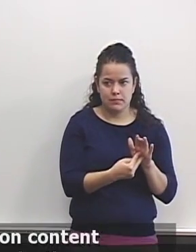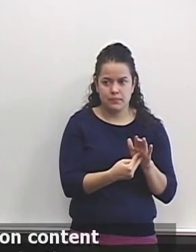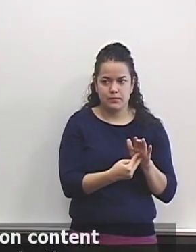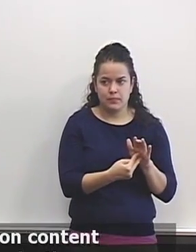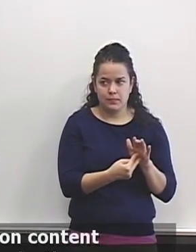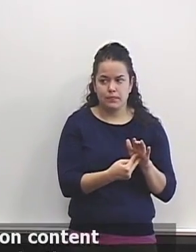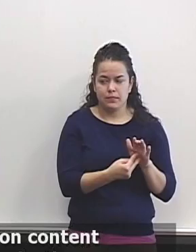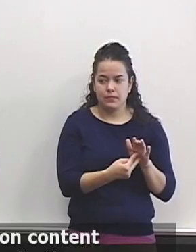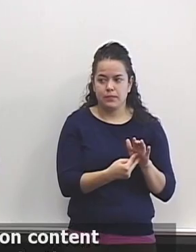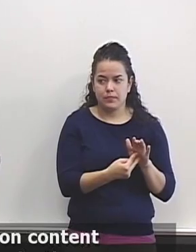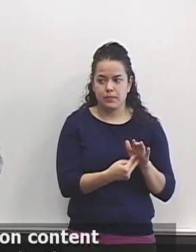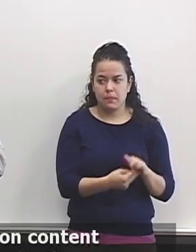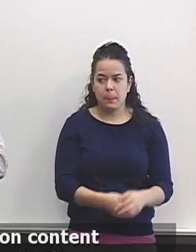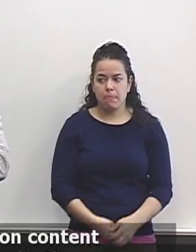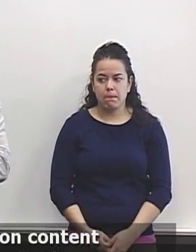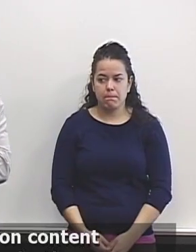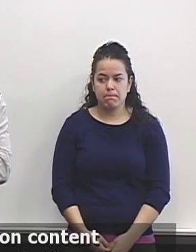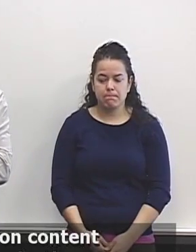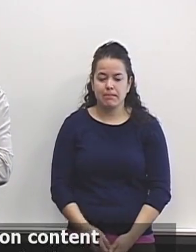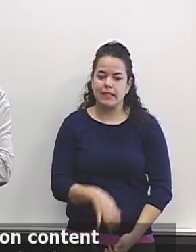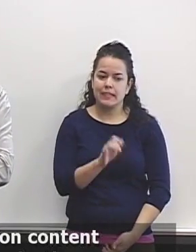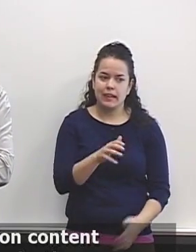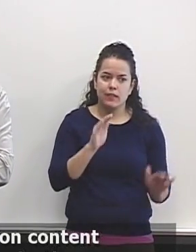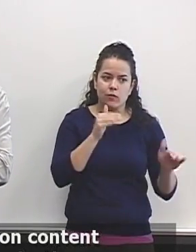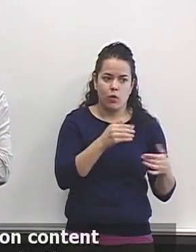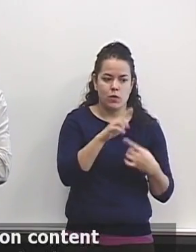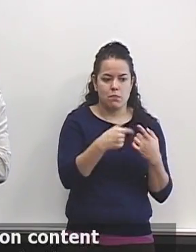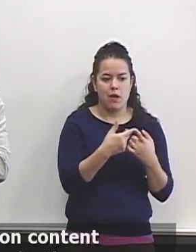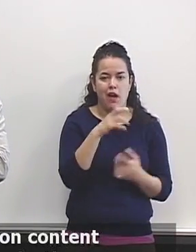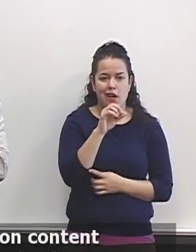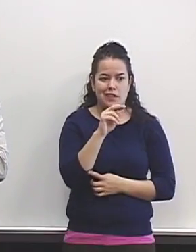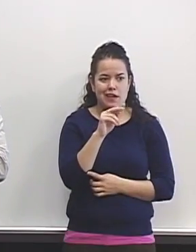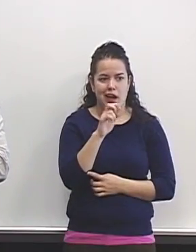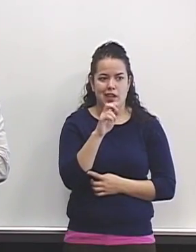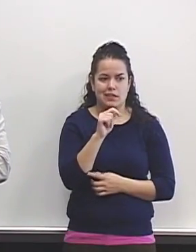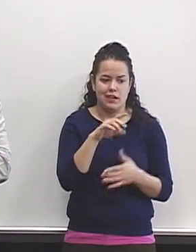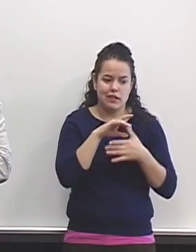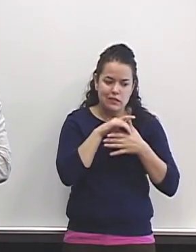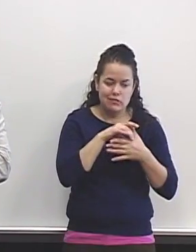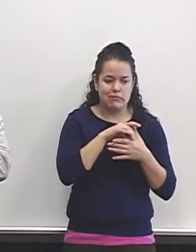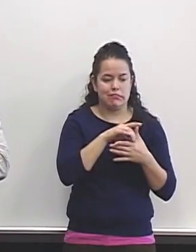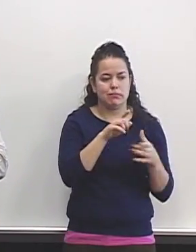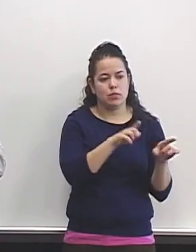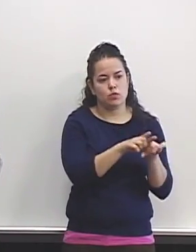That is on content and organization.